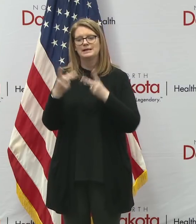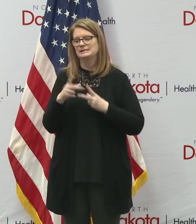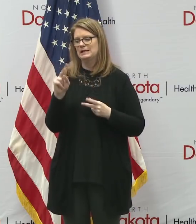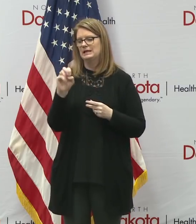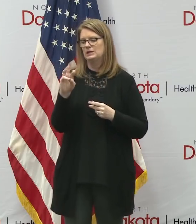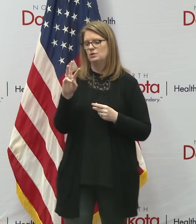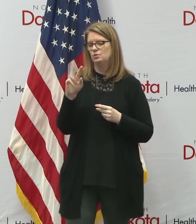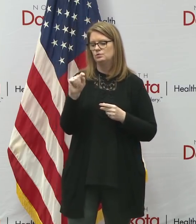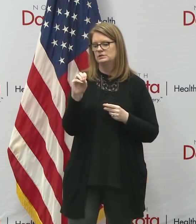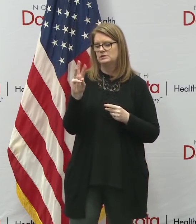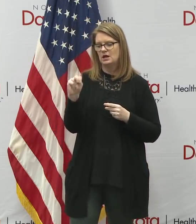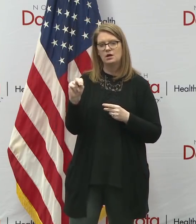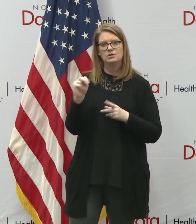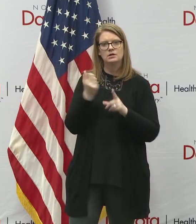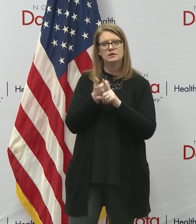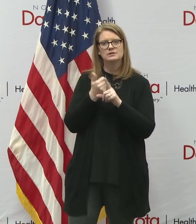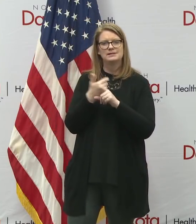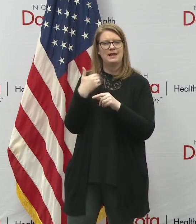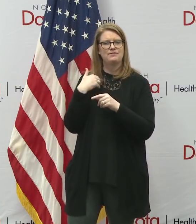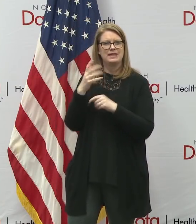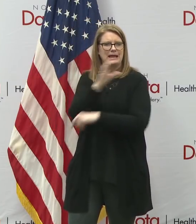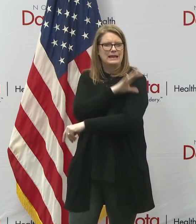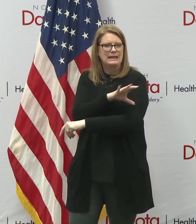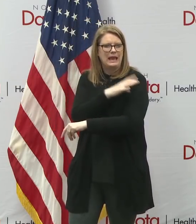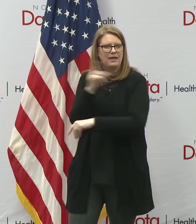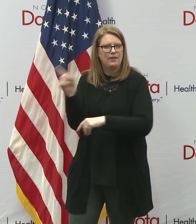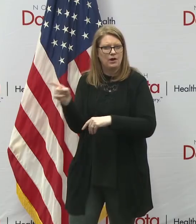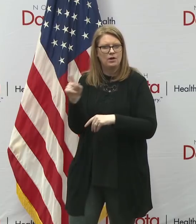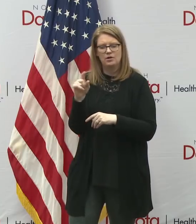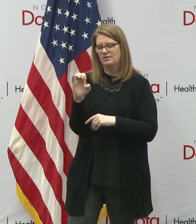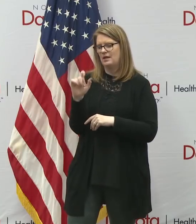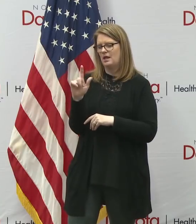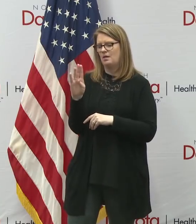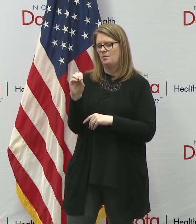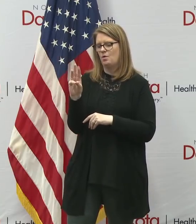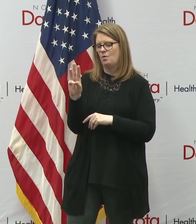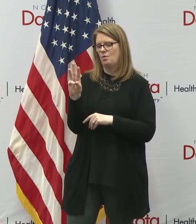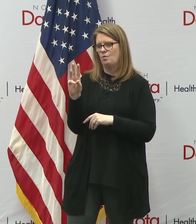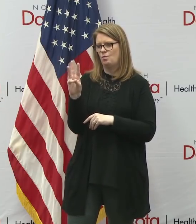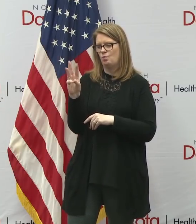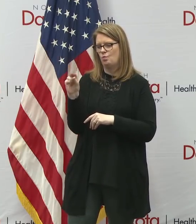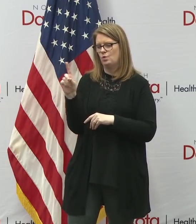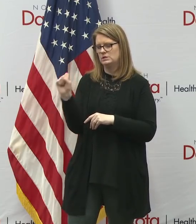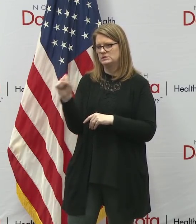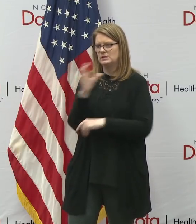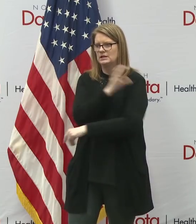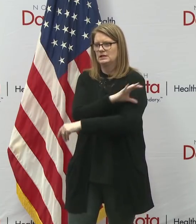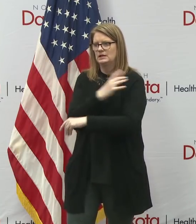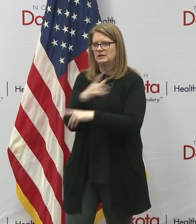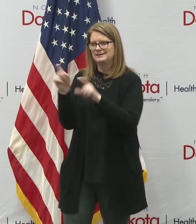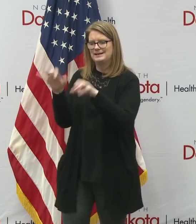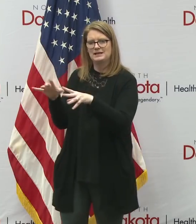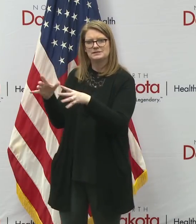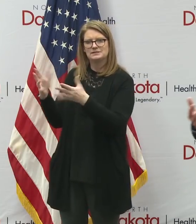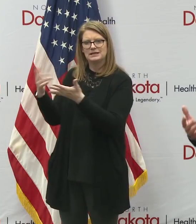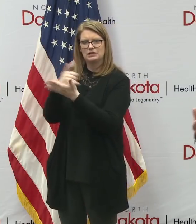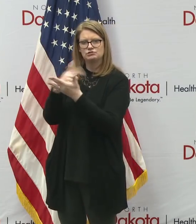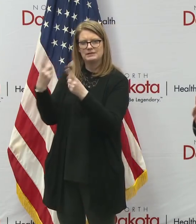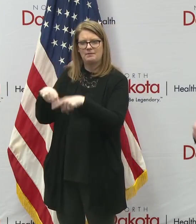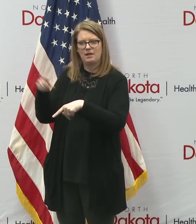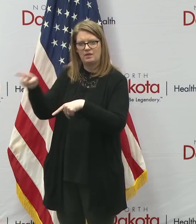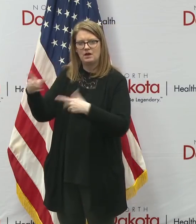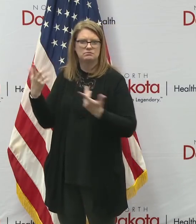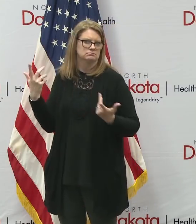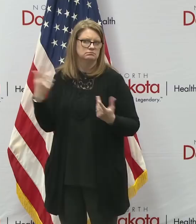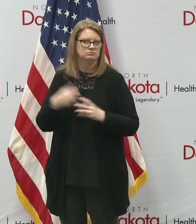Newtown, where they got the Elbow Woods Clinic, testing is taking place there, or test collection is taking place there. I mean, we should assume